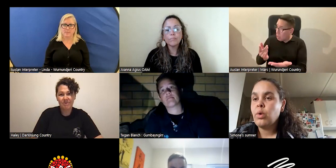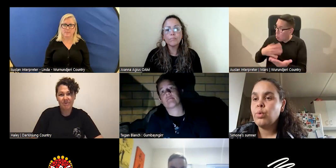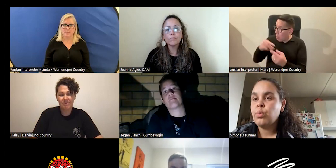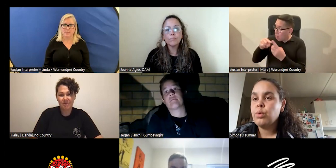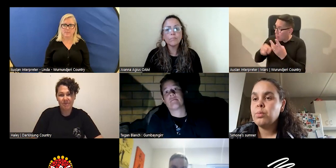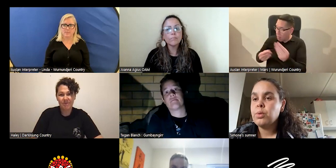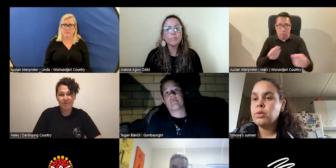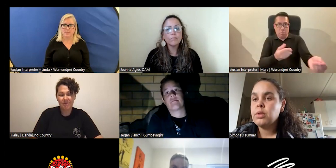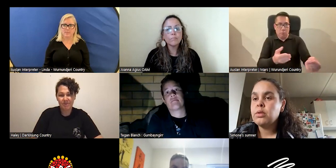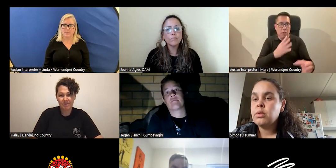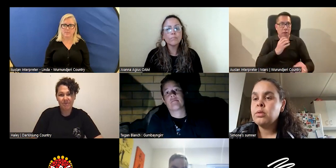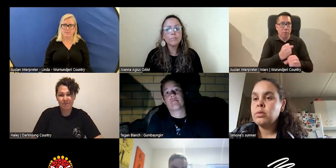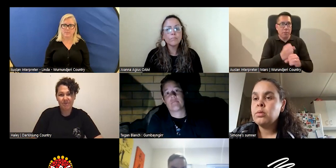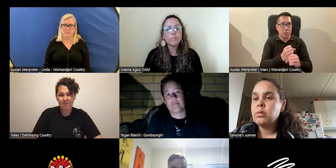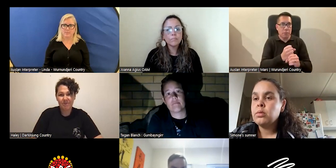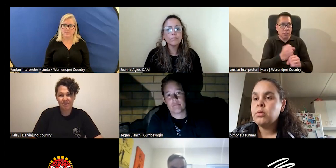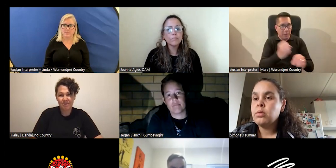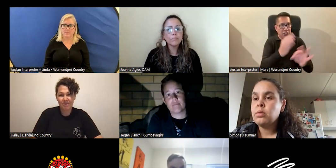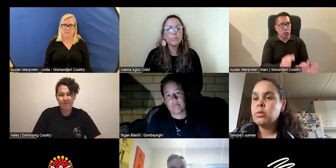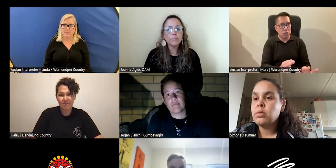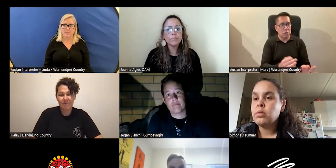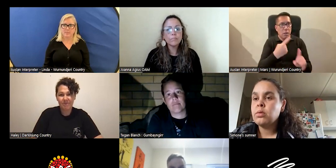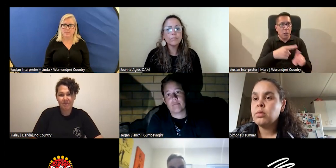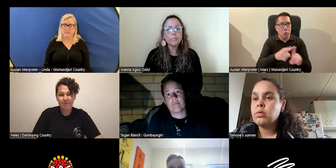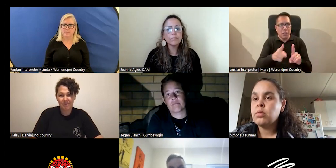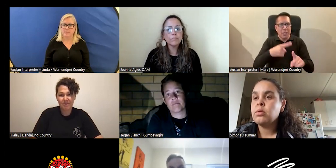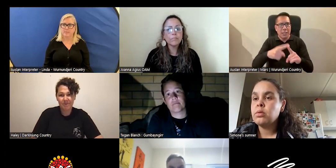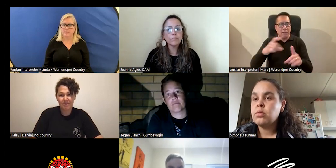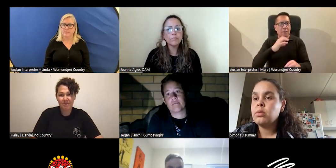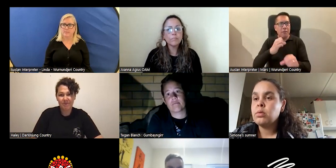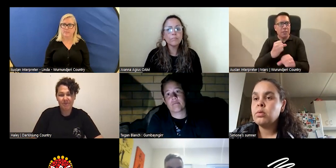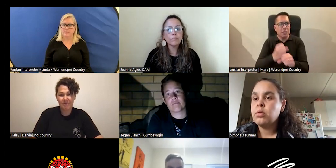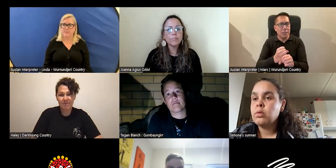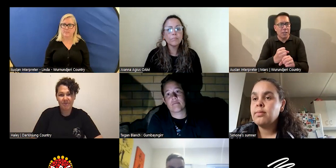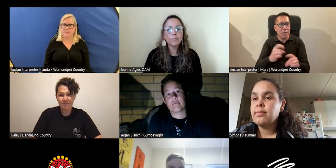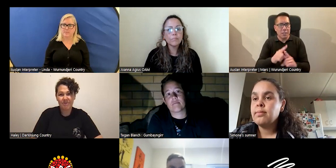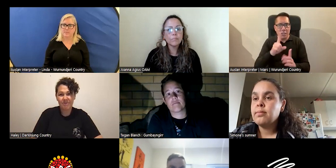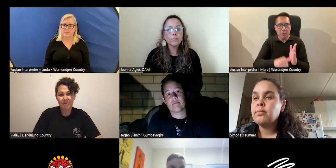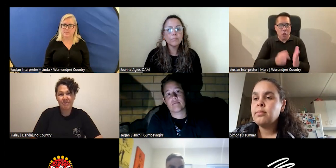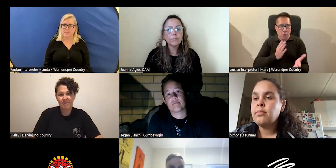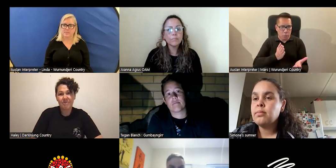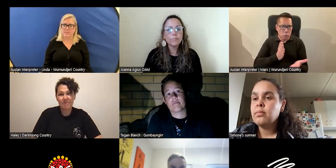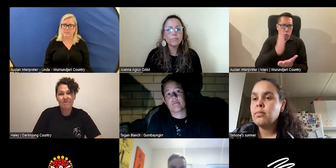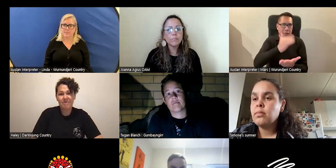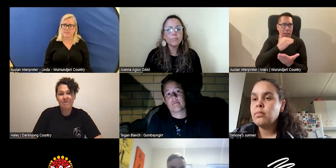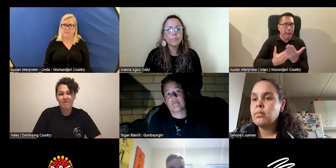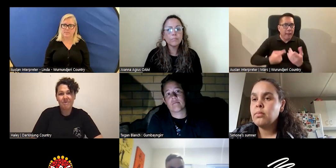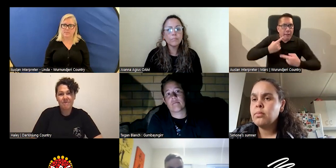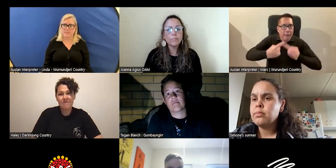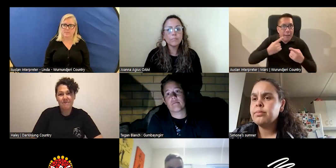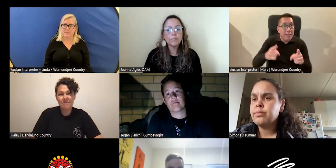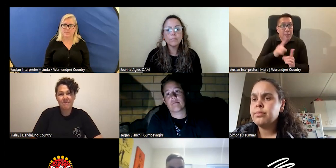decisions are made, and also to the executive government, while we're also doing our truth telling and our